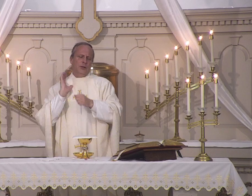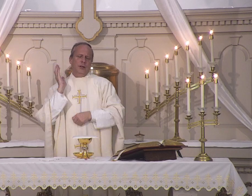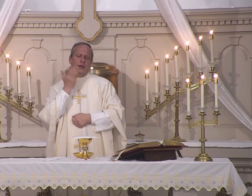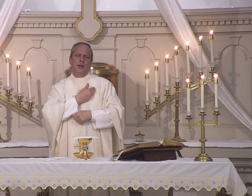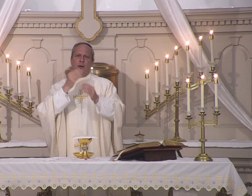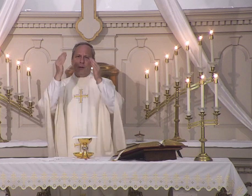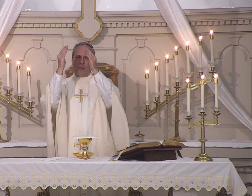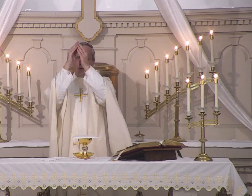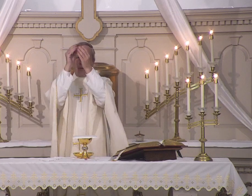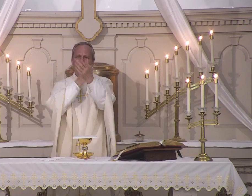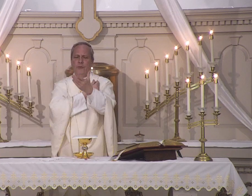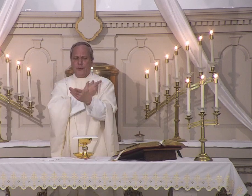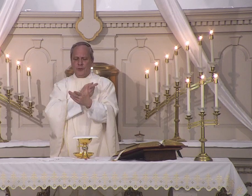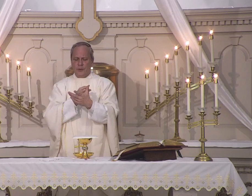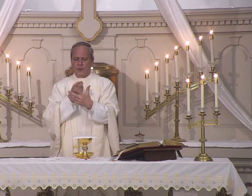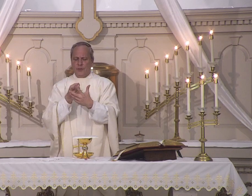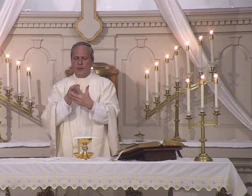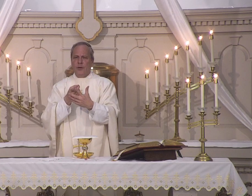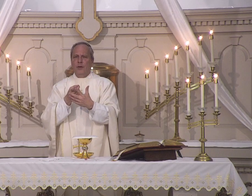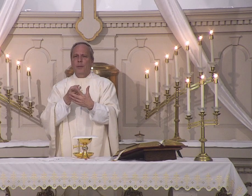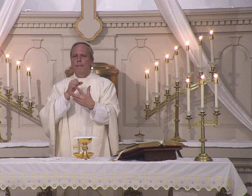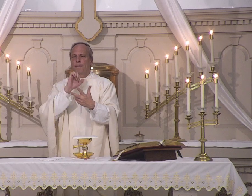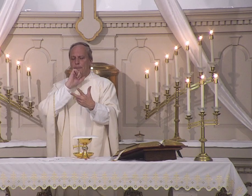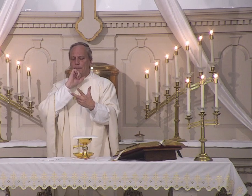Together with Francis, our Pope,